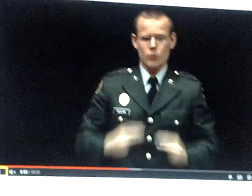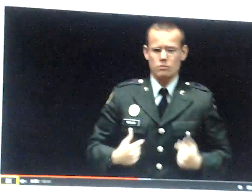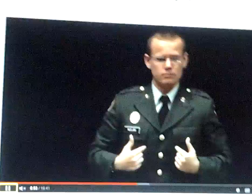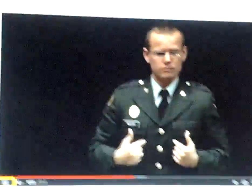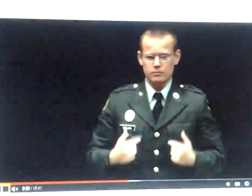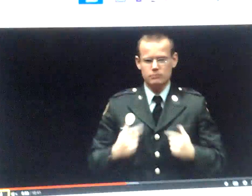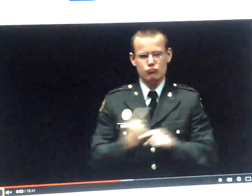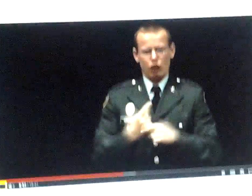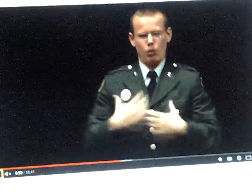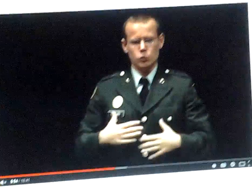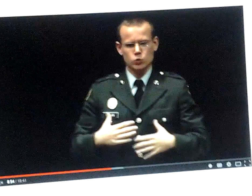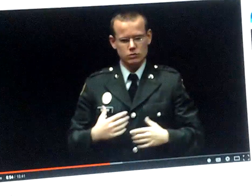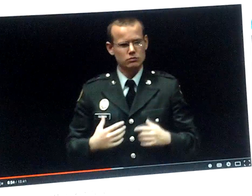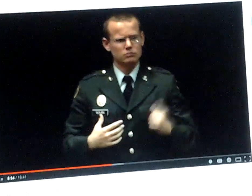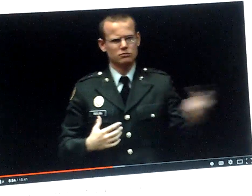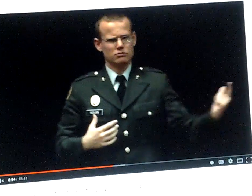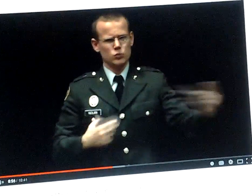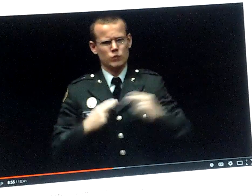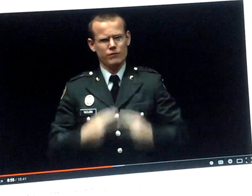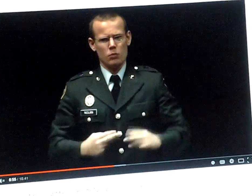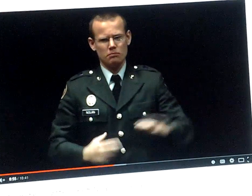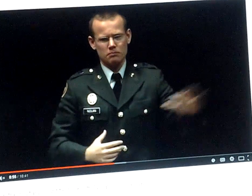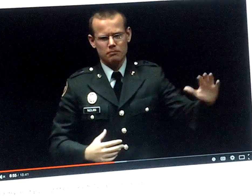So for example, the first day of class,